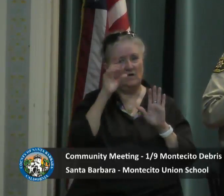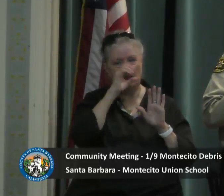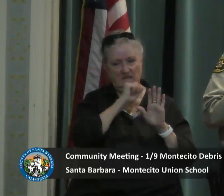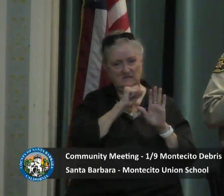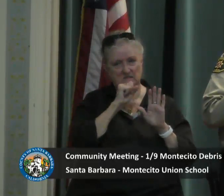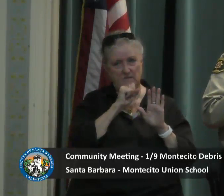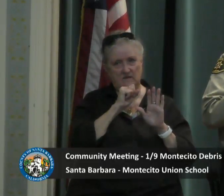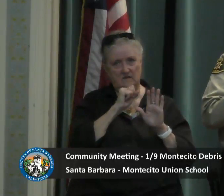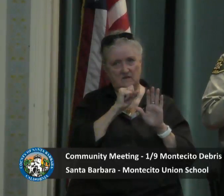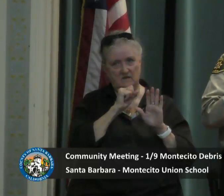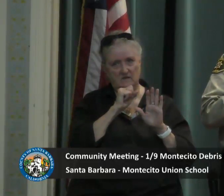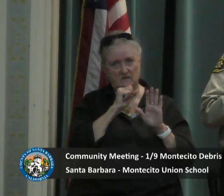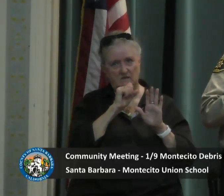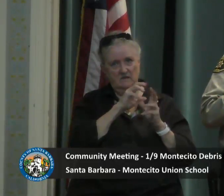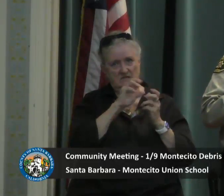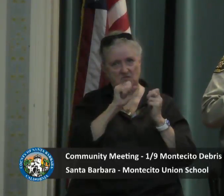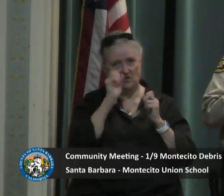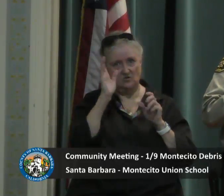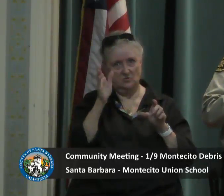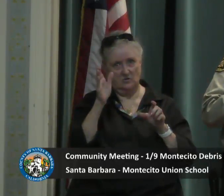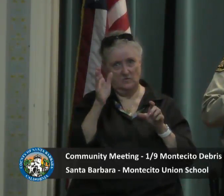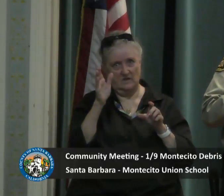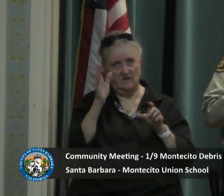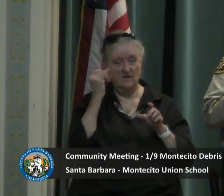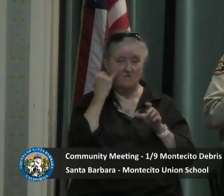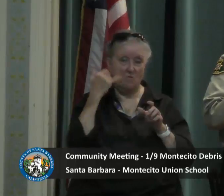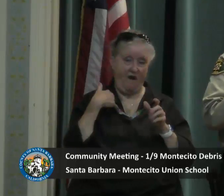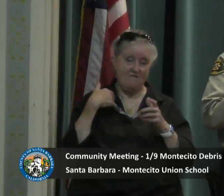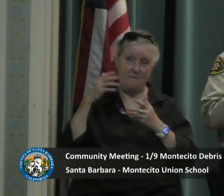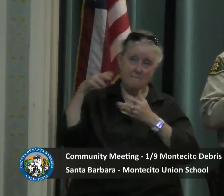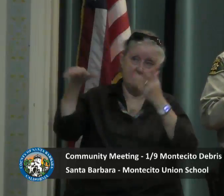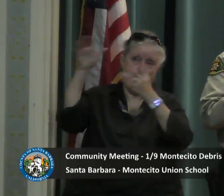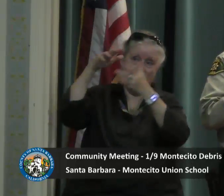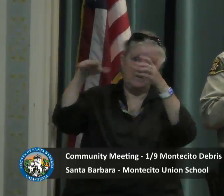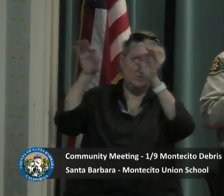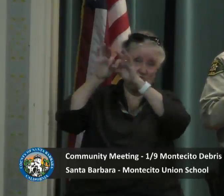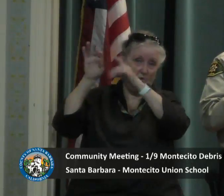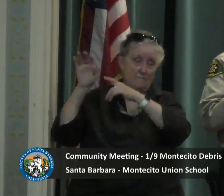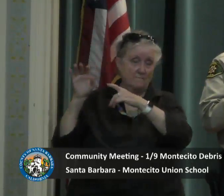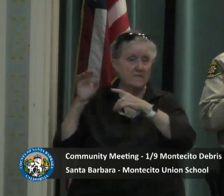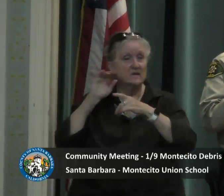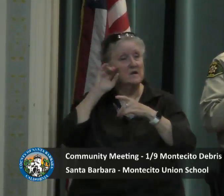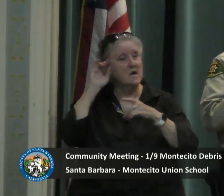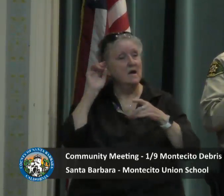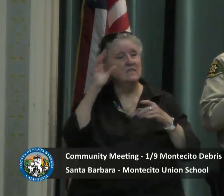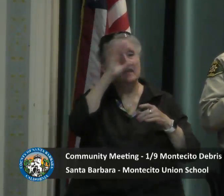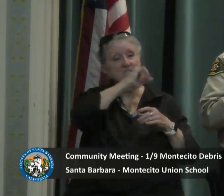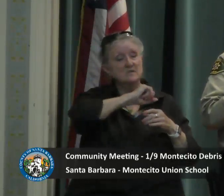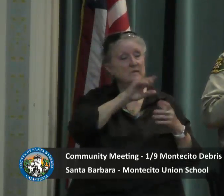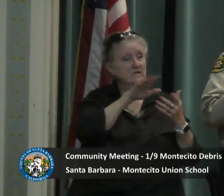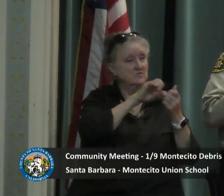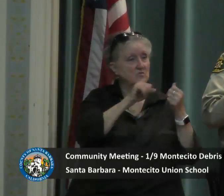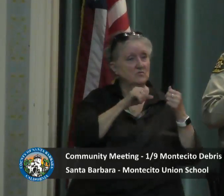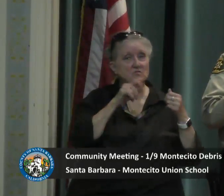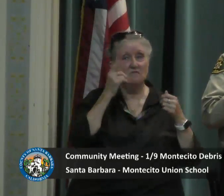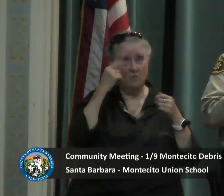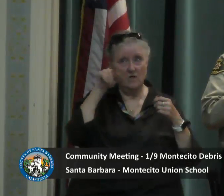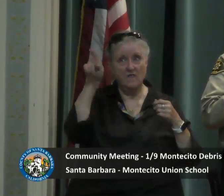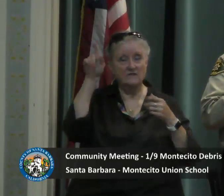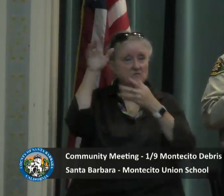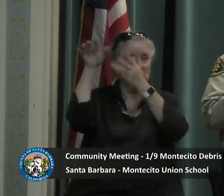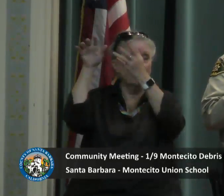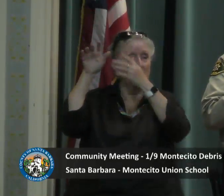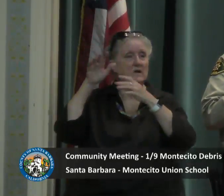estimated destruction would be from a major storm. And the estimated destruction in that storm